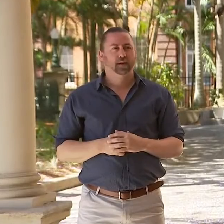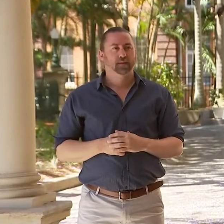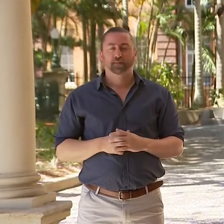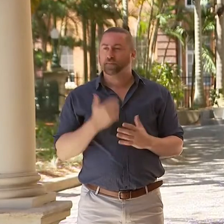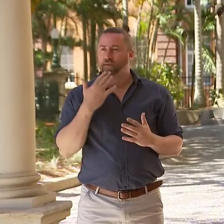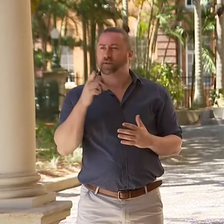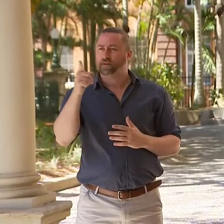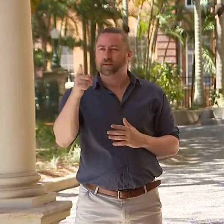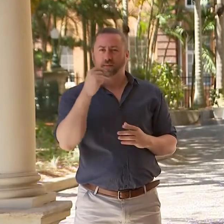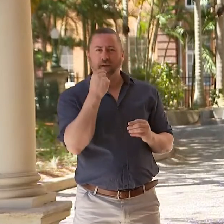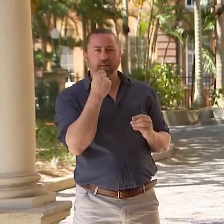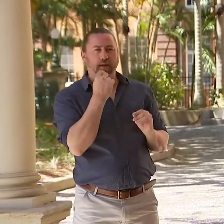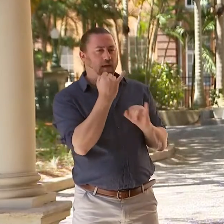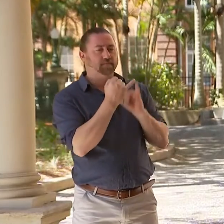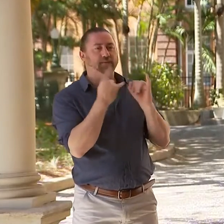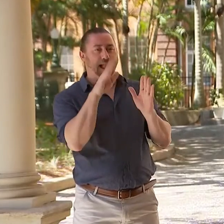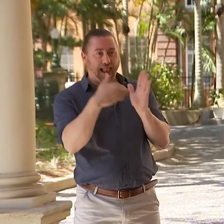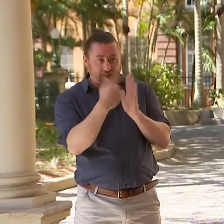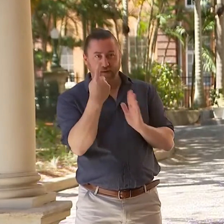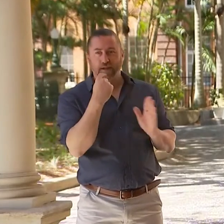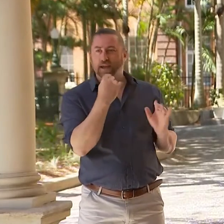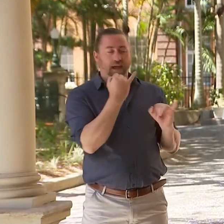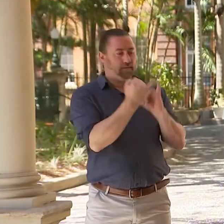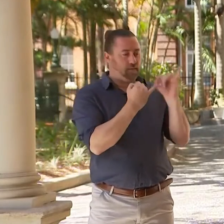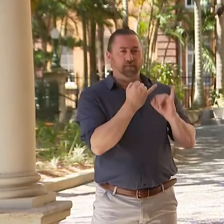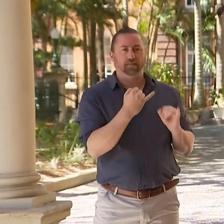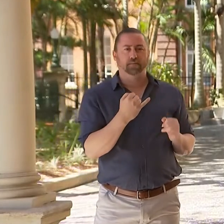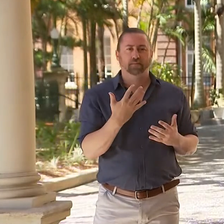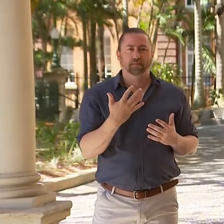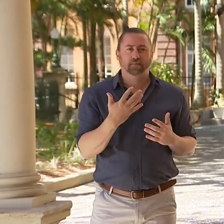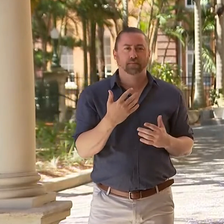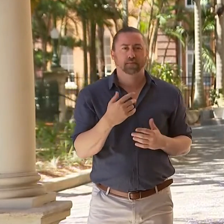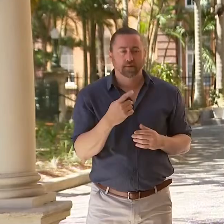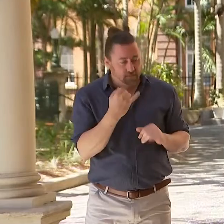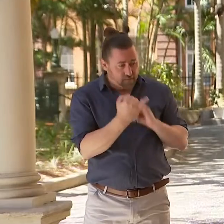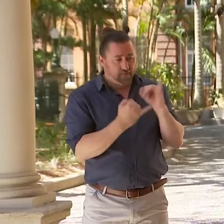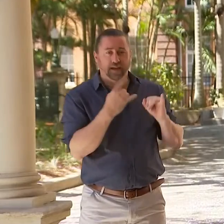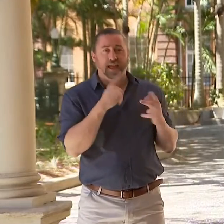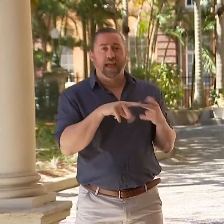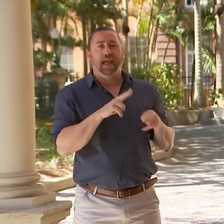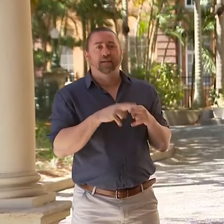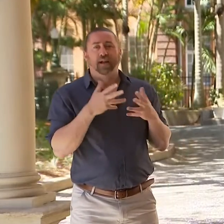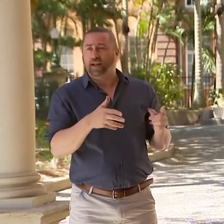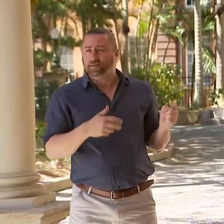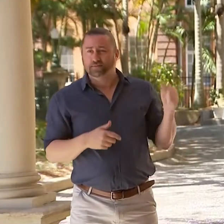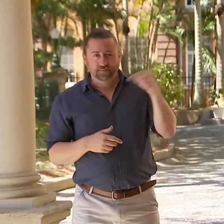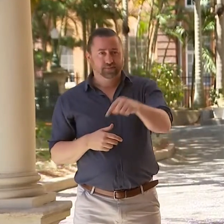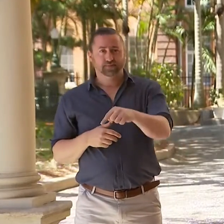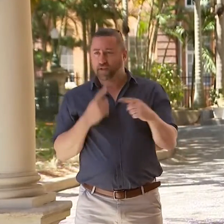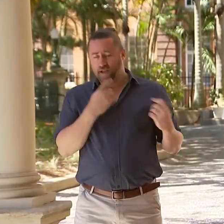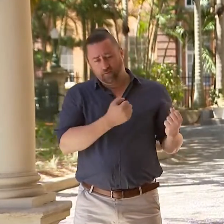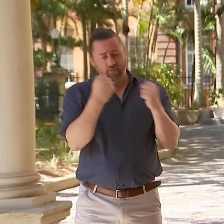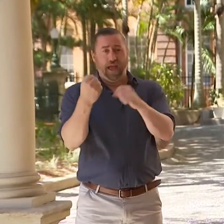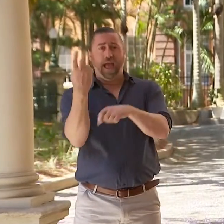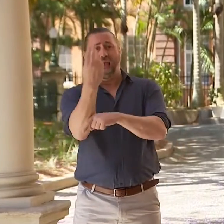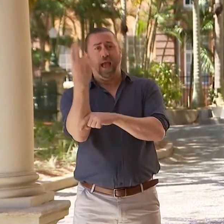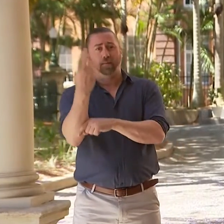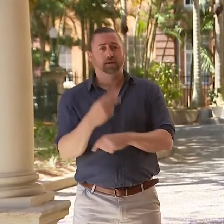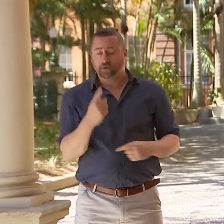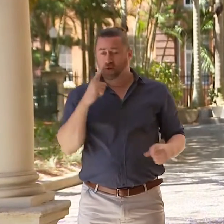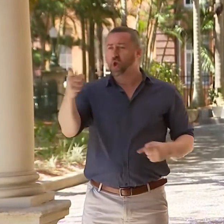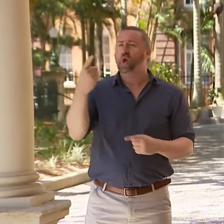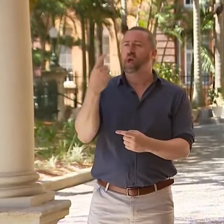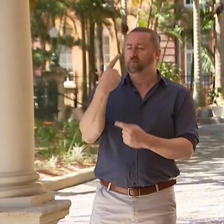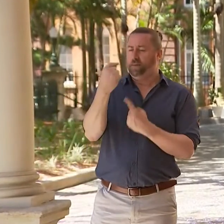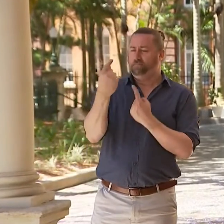getting criticism about that. If you walk back frontline healthcare workers, you think you'd be getting criticised? I'm constantly surprised by the things you criticise